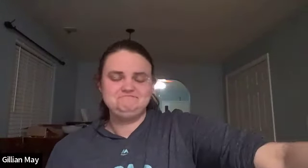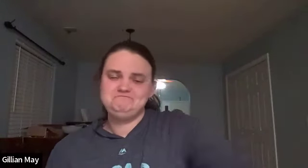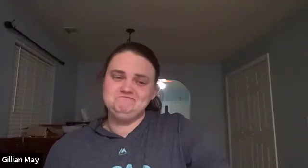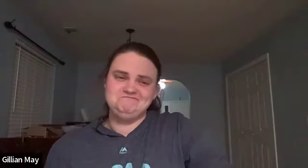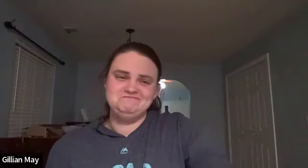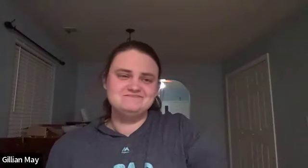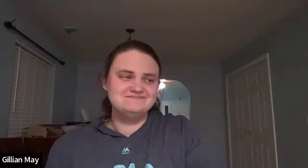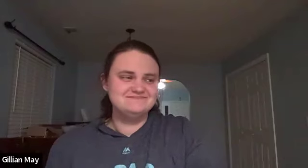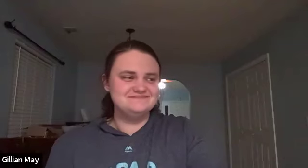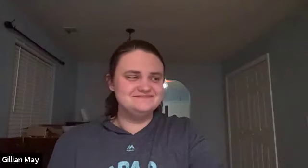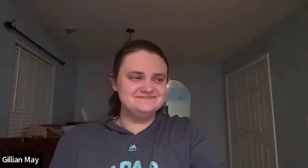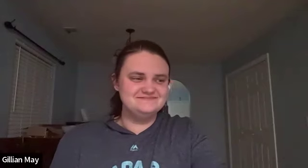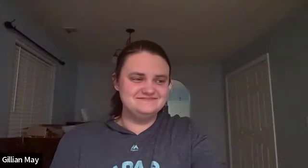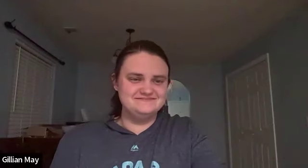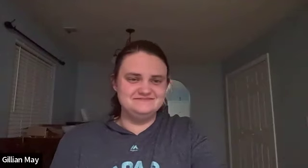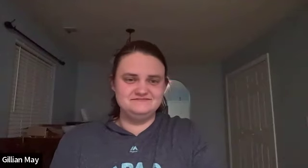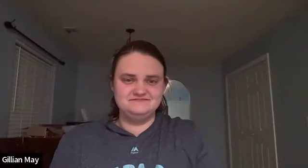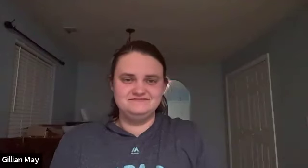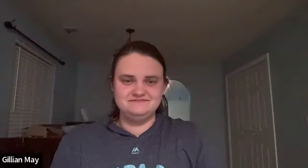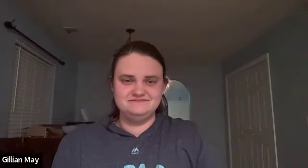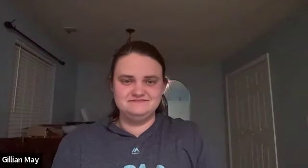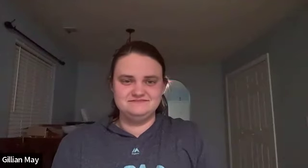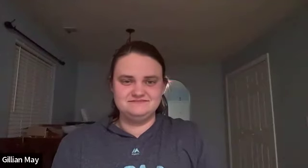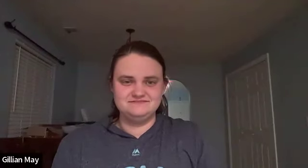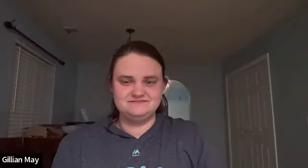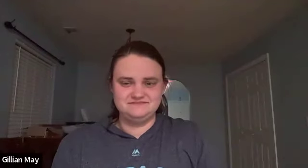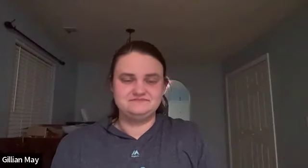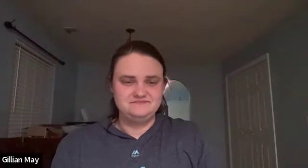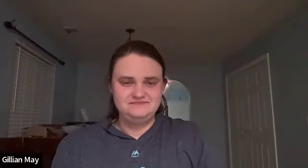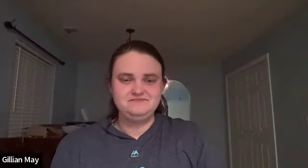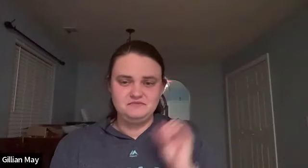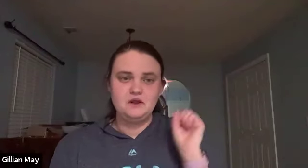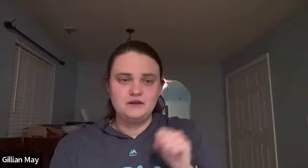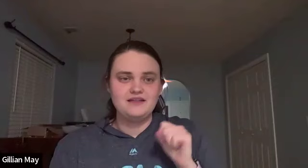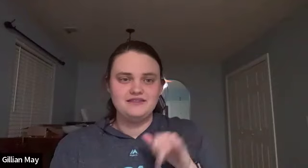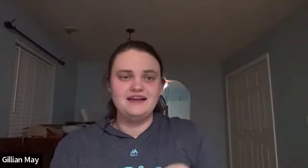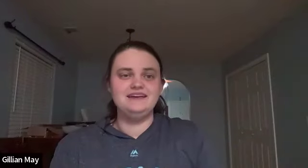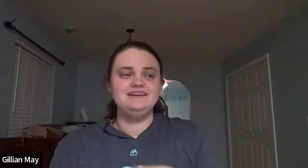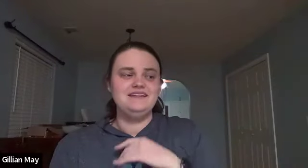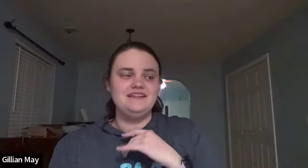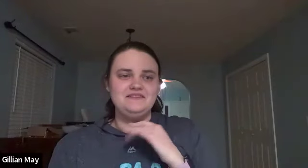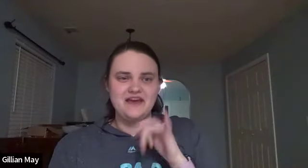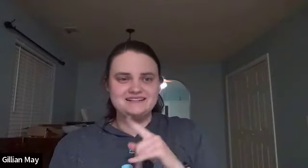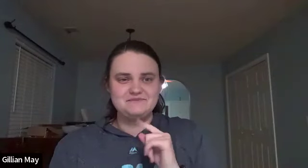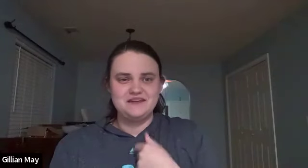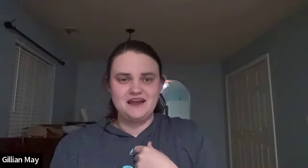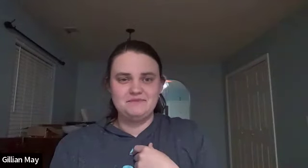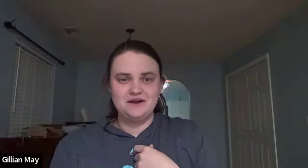it. So if you catch it, definitely, throw it in the chat and ask her about it. Oh yeah, like that is something